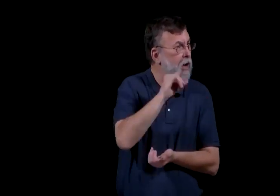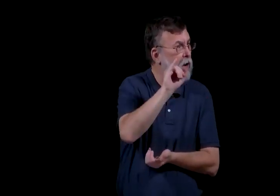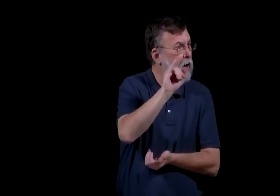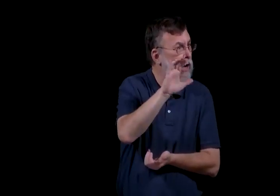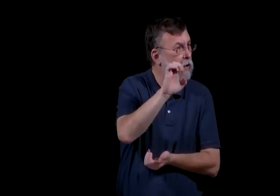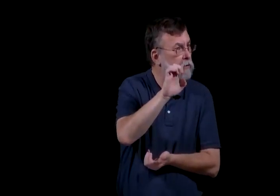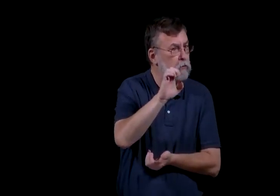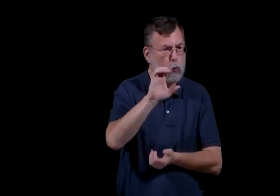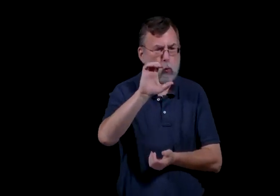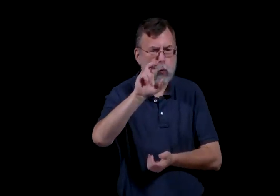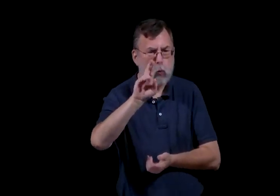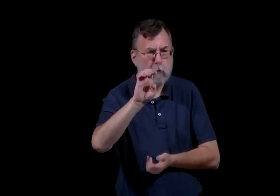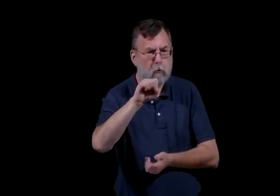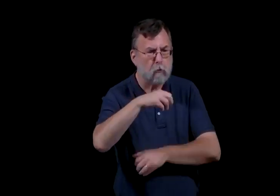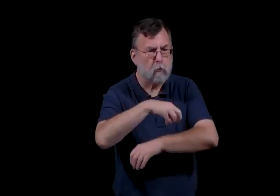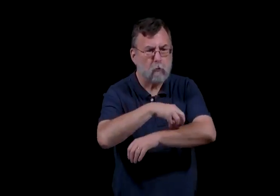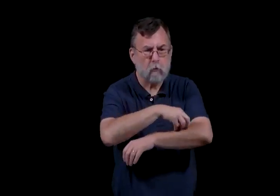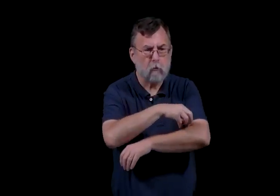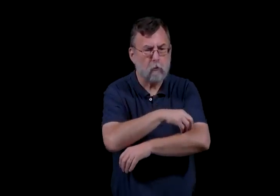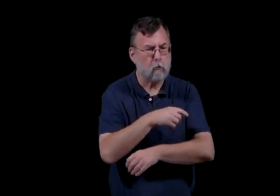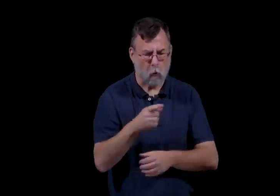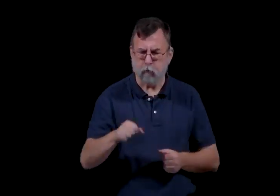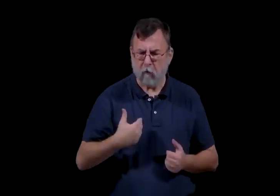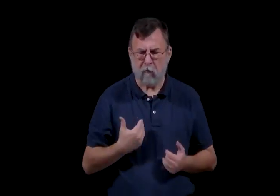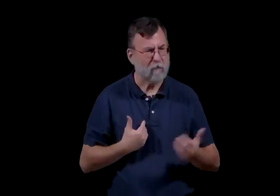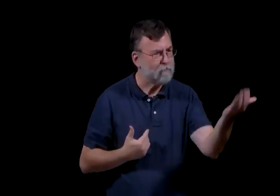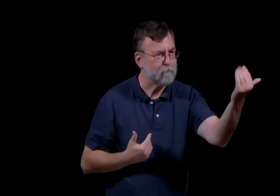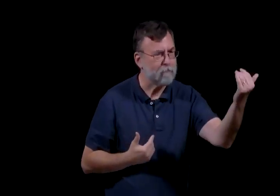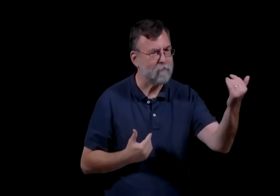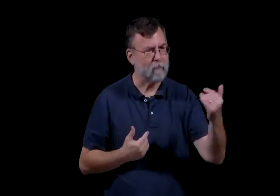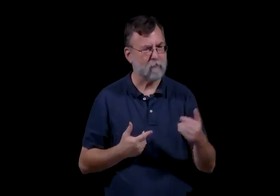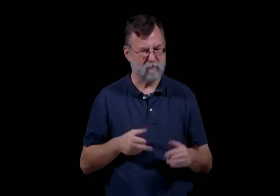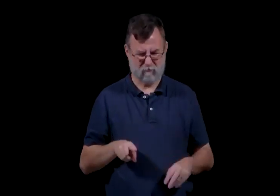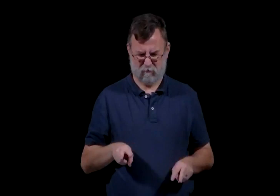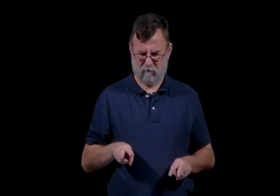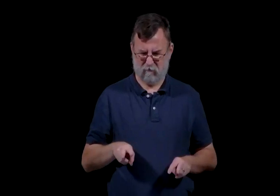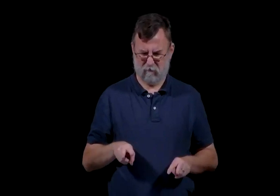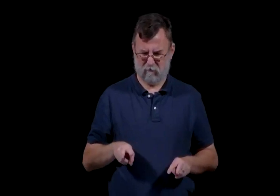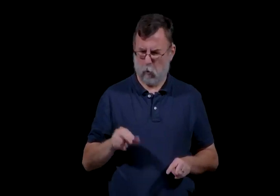Oh, I guess it was pancake batter. And so we put that on the wound.